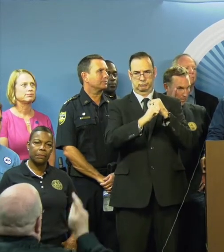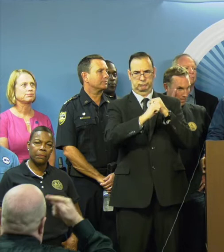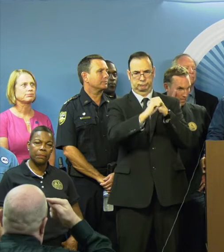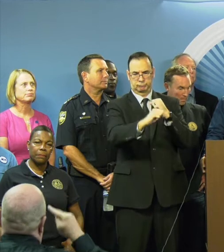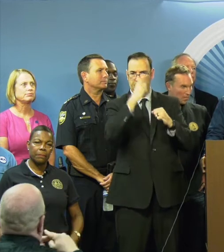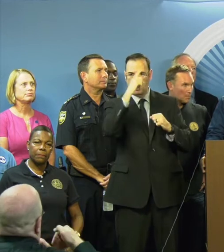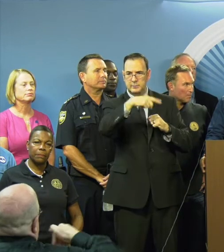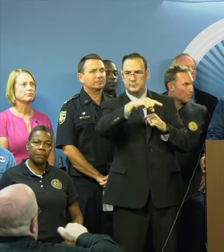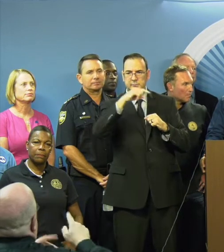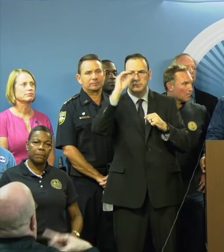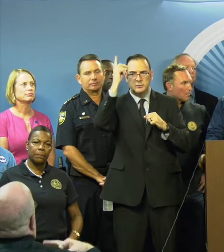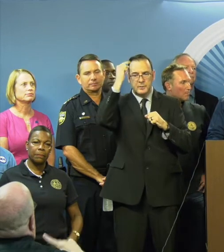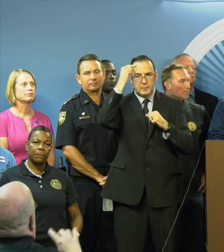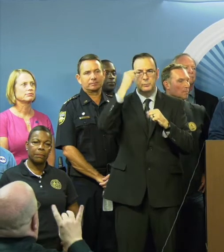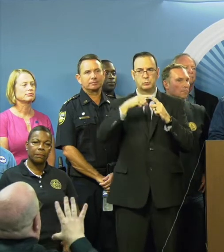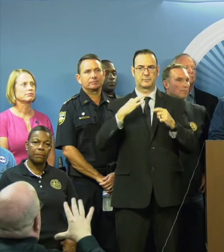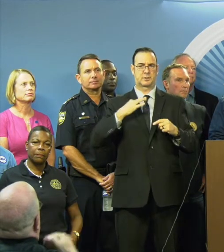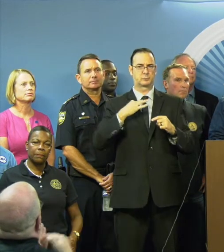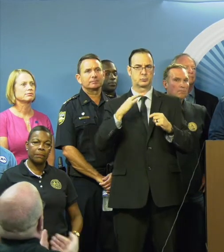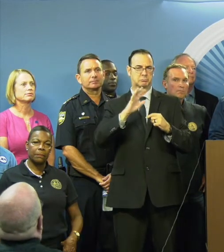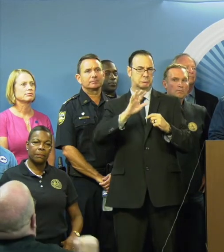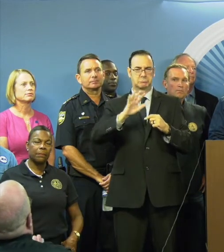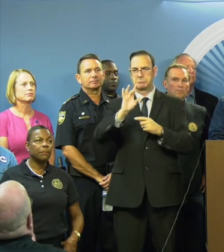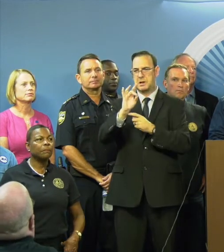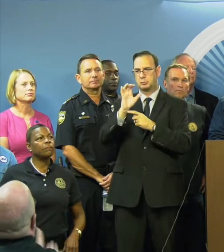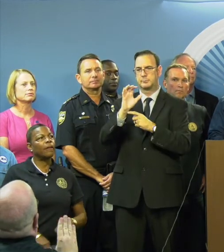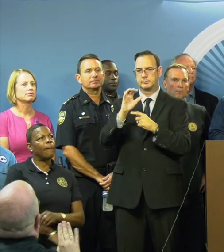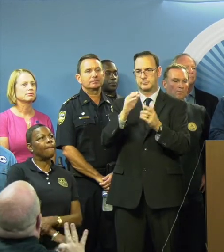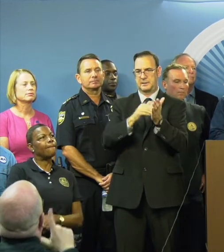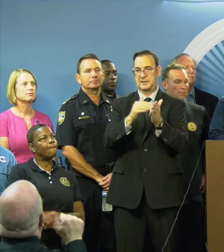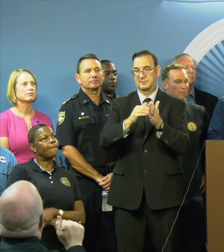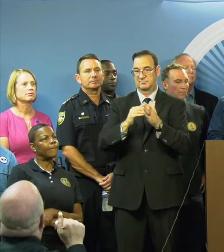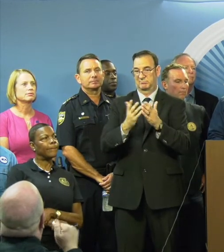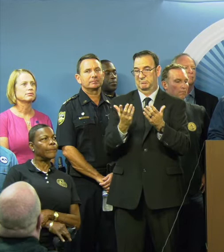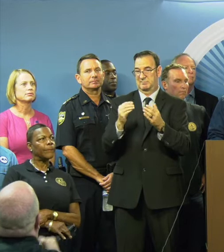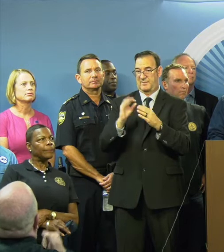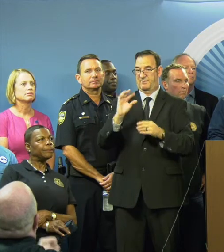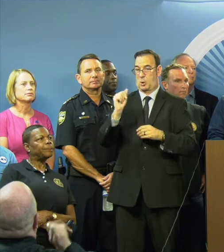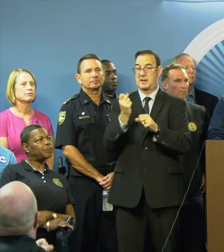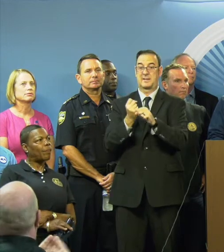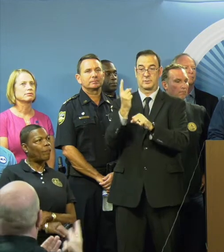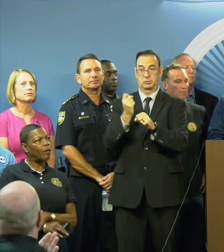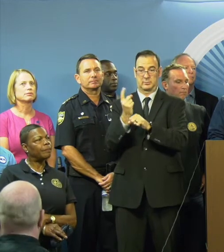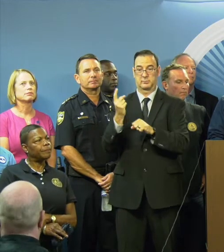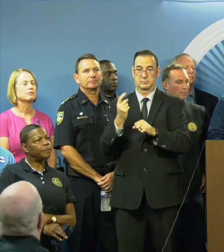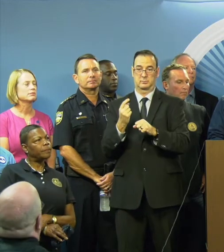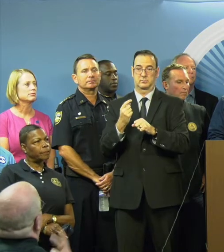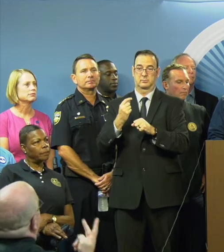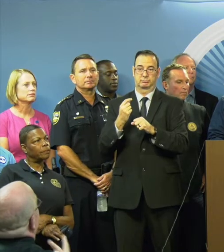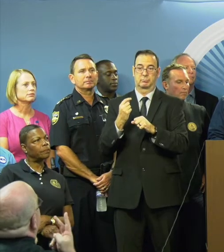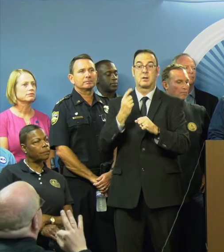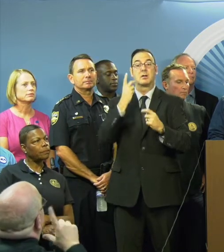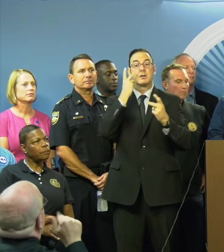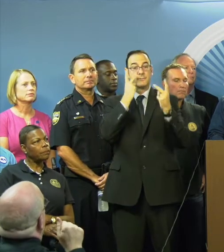submit applications for the $85 million Rebuild Florida Infrastructure Repair Program. And then Visit Florida,